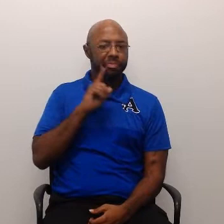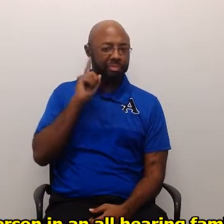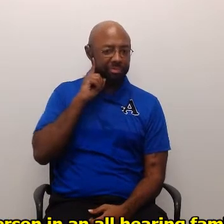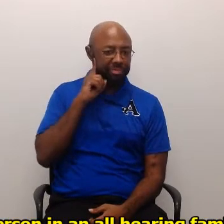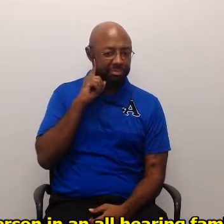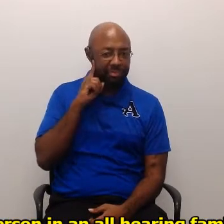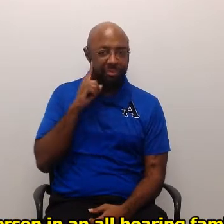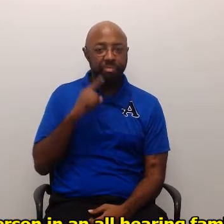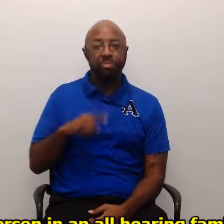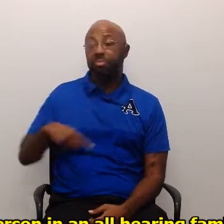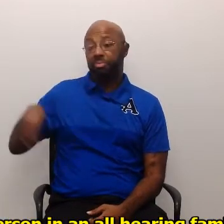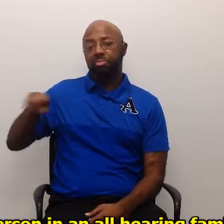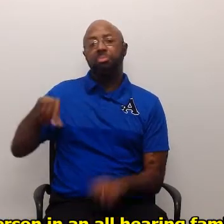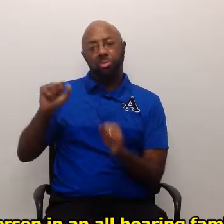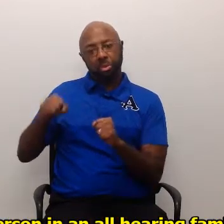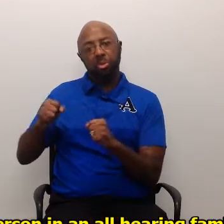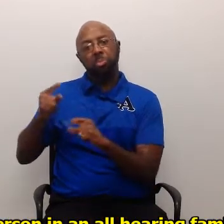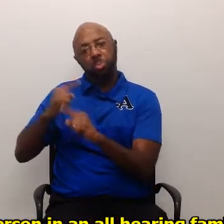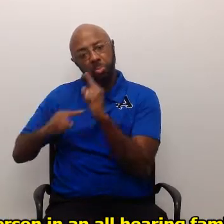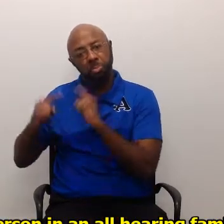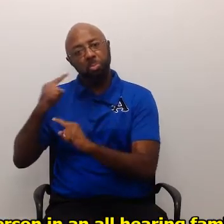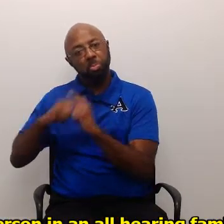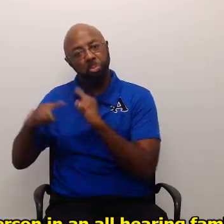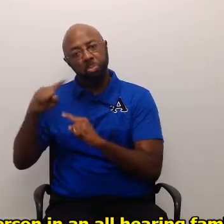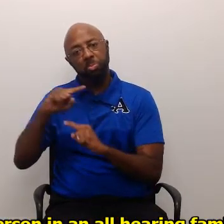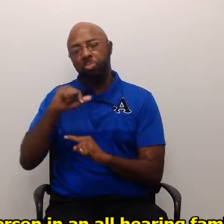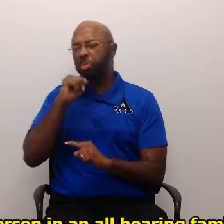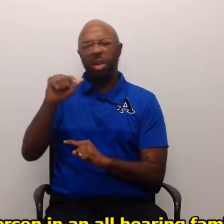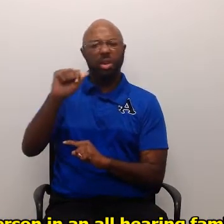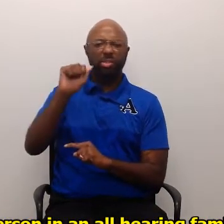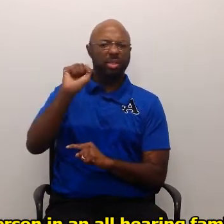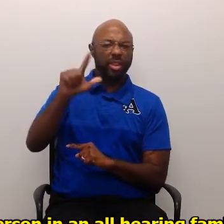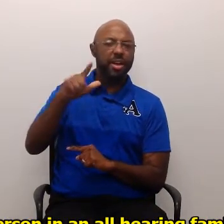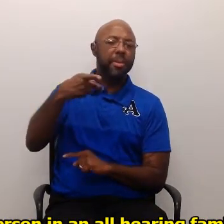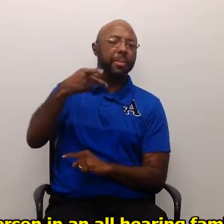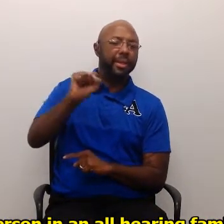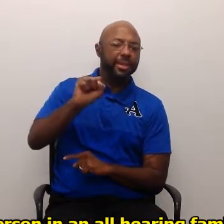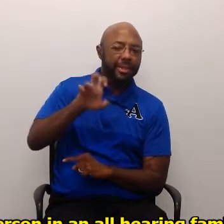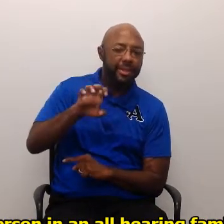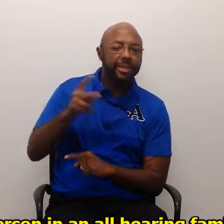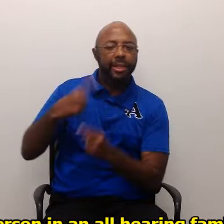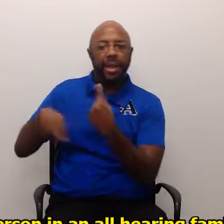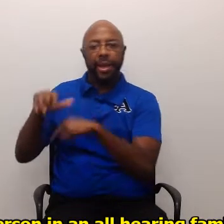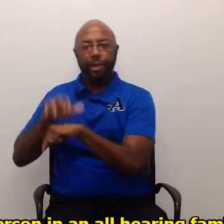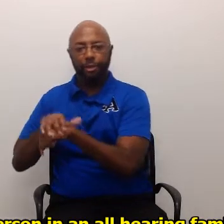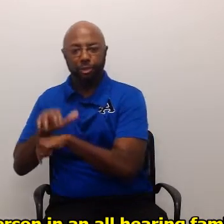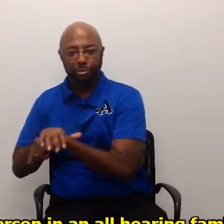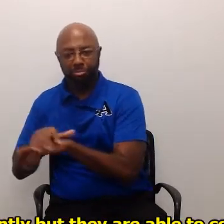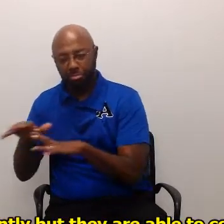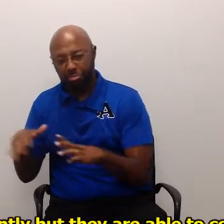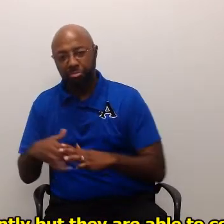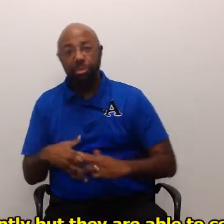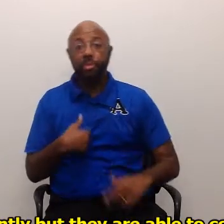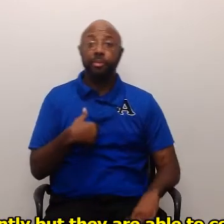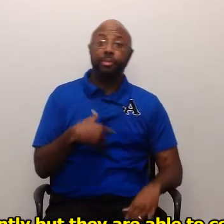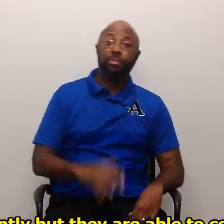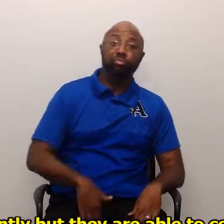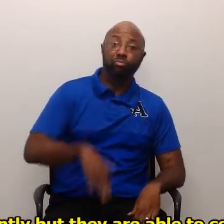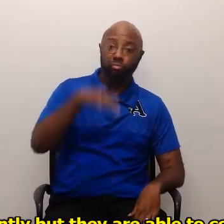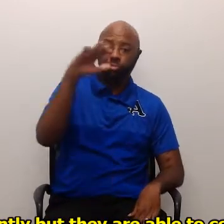I'm the only deaf person in an all-hearing family, but my family knows some sign language. They don't sign fluently, but they are